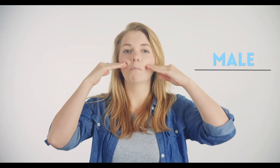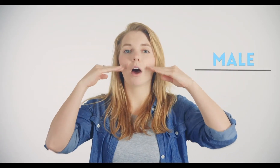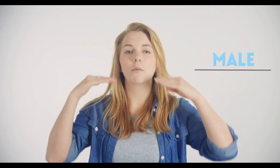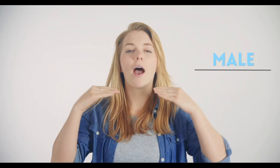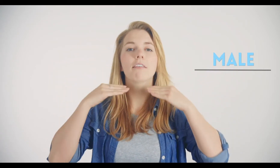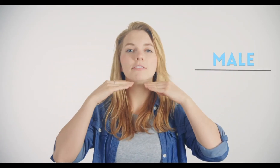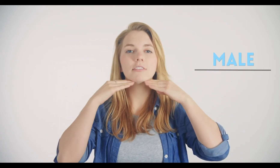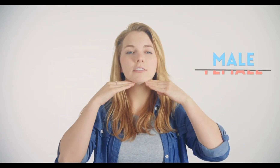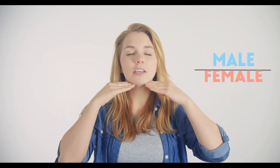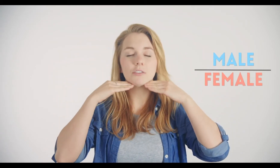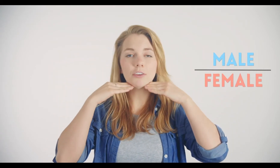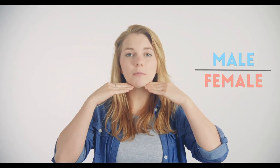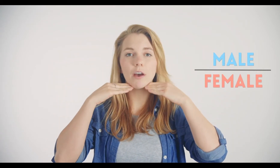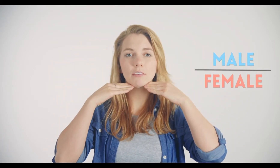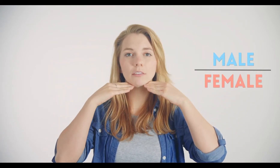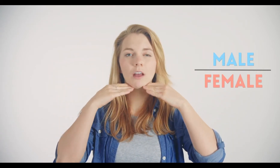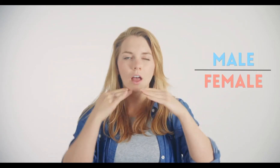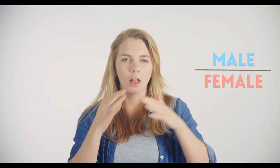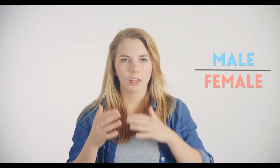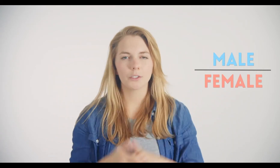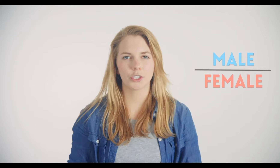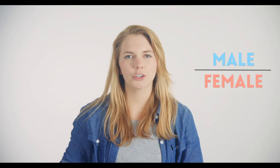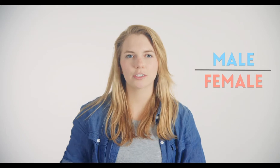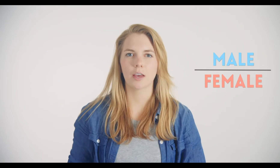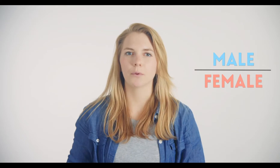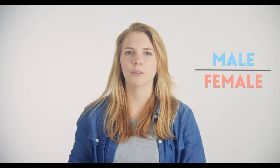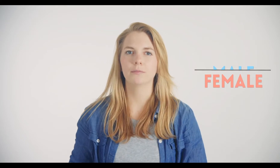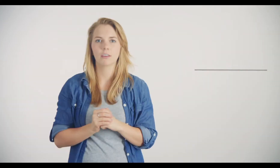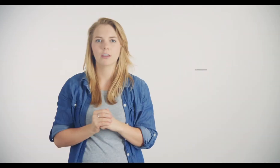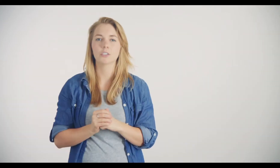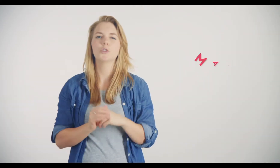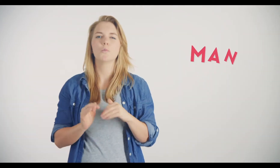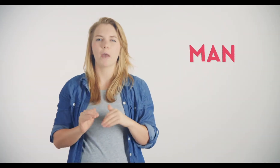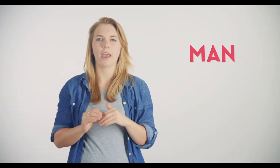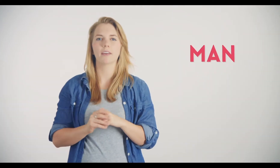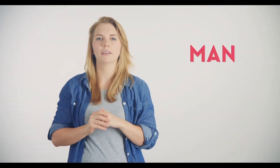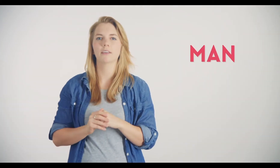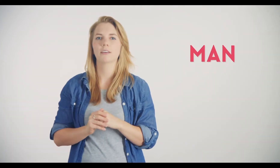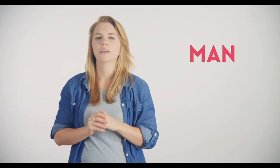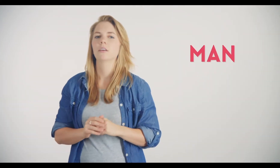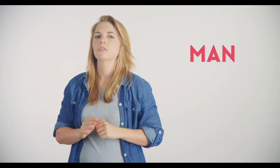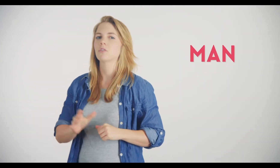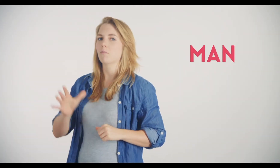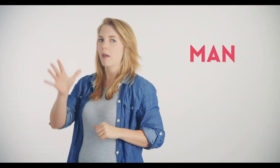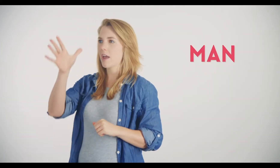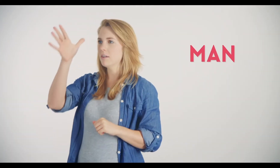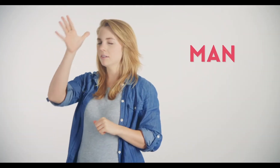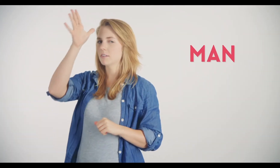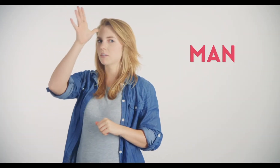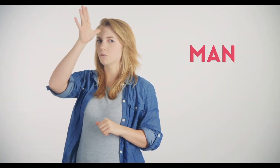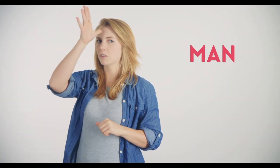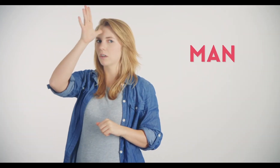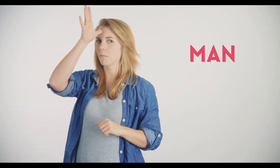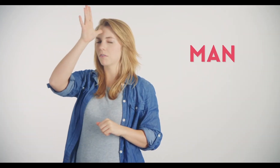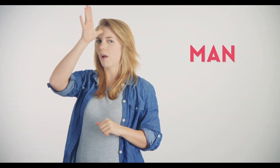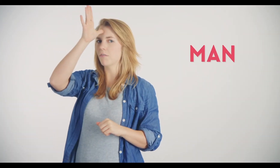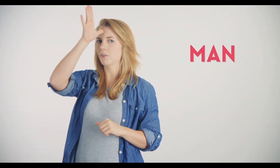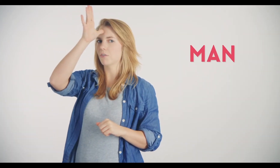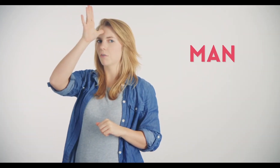bottom half is female. Let me show you an example. Let's do man. So man starts with the number 5 on your